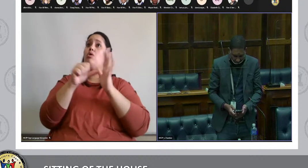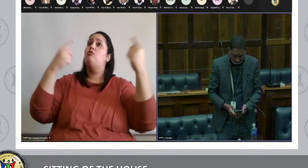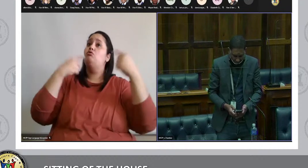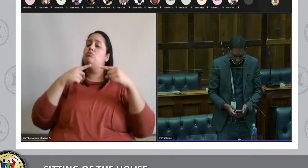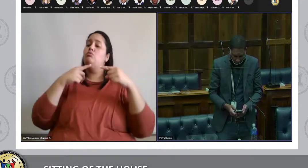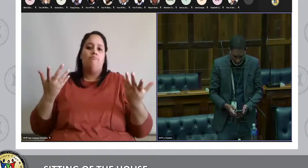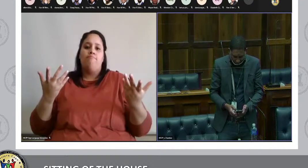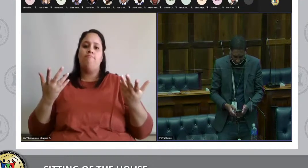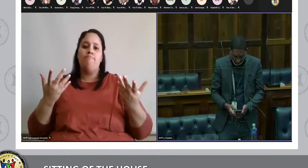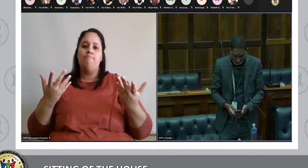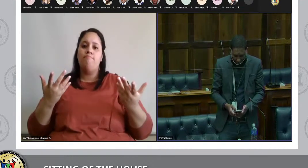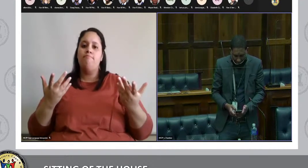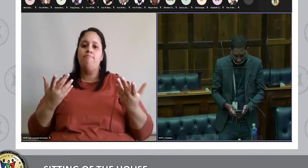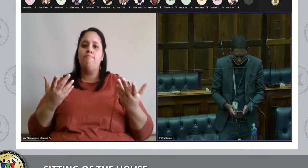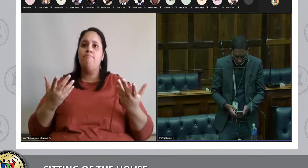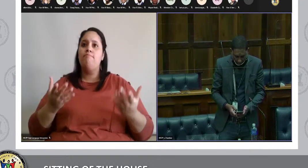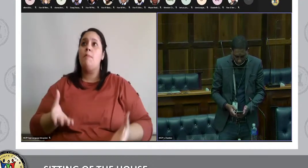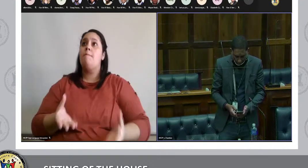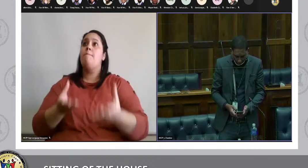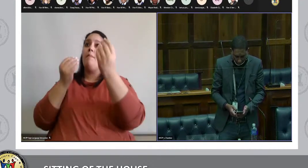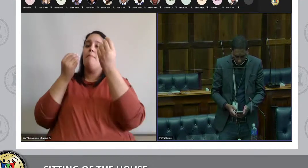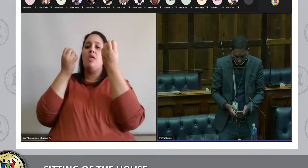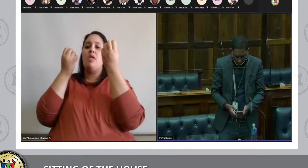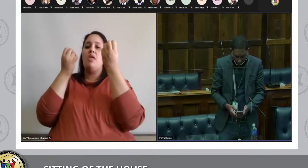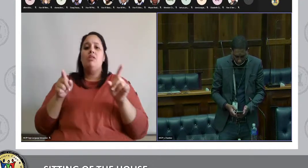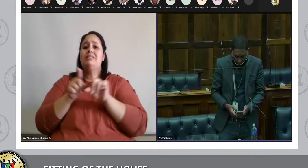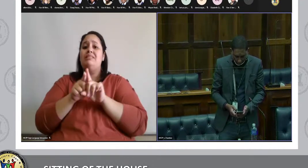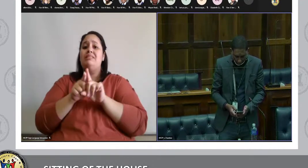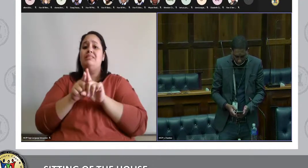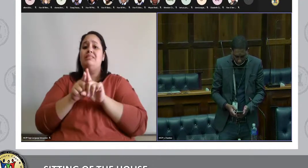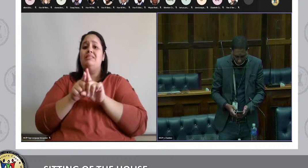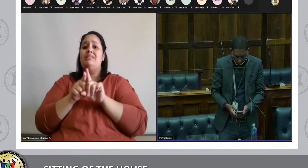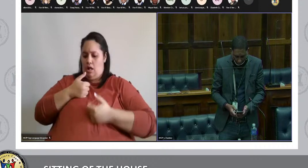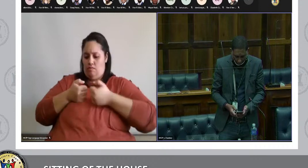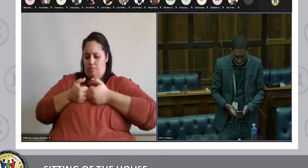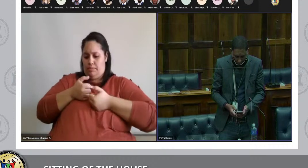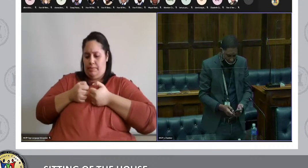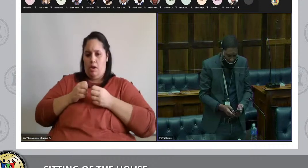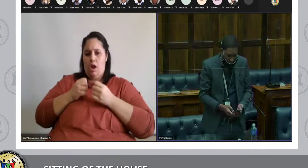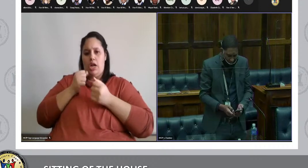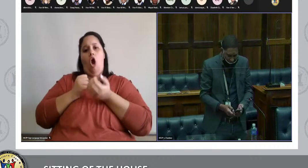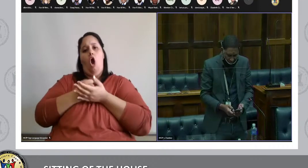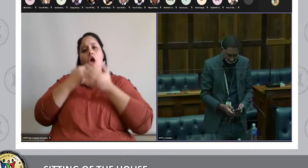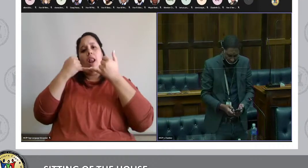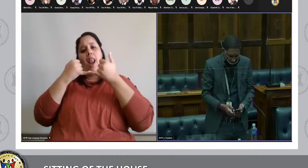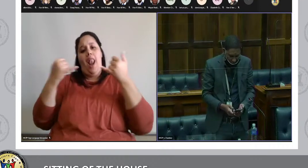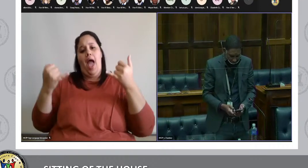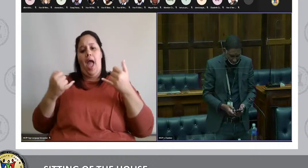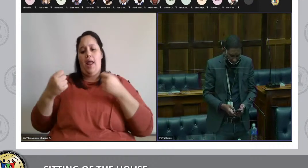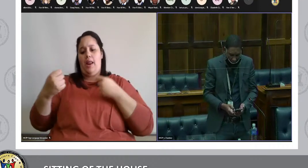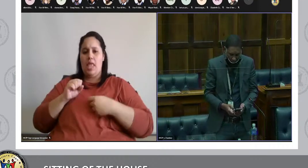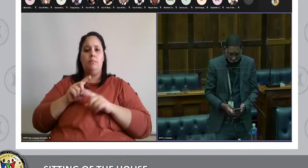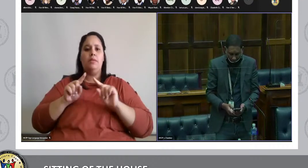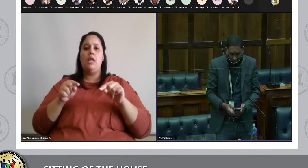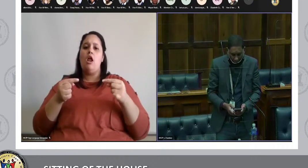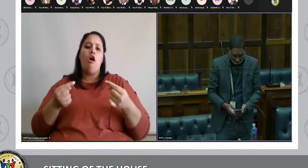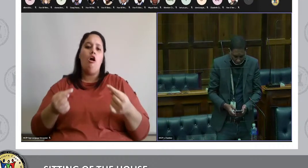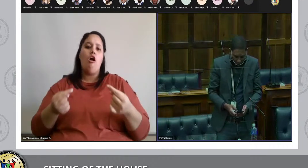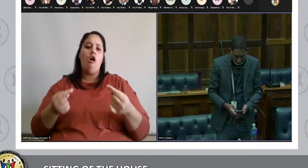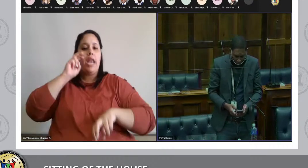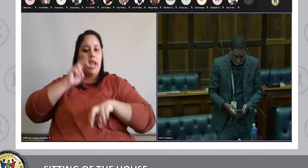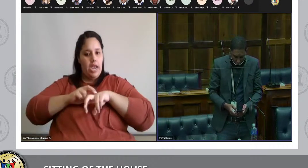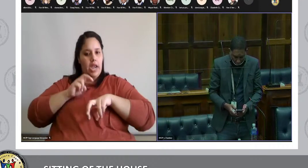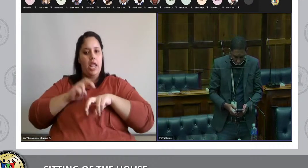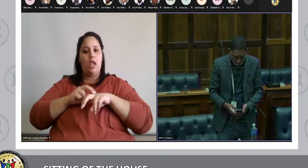of their reach to register online or SMS for vaccinations. There must be mass vaccinations on the